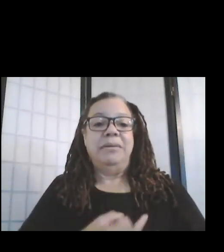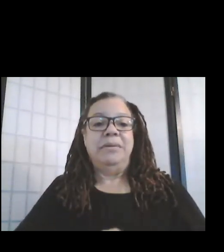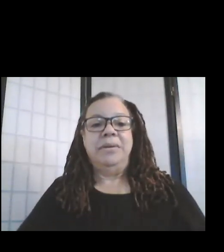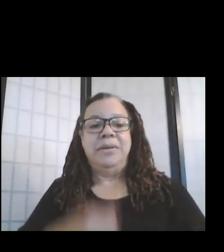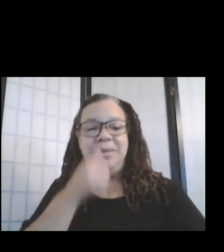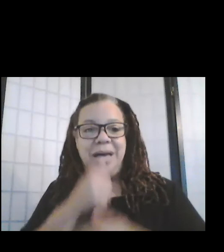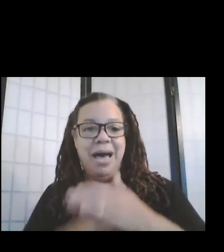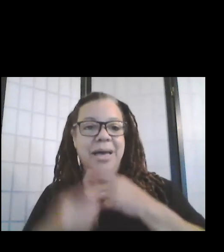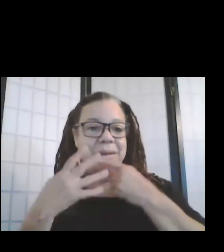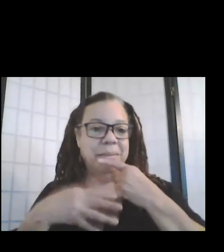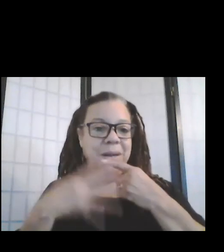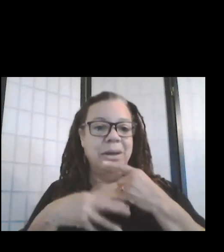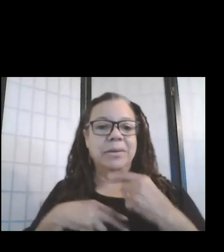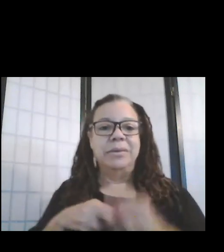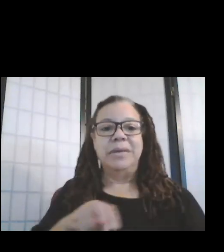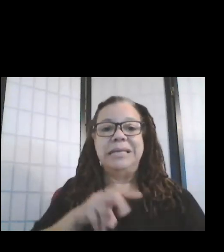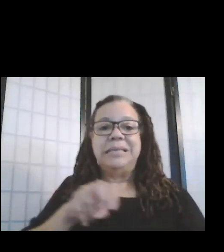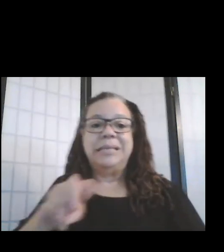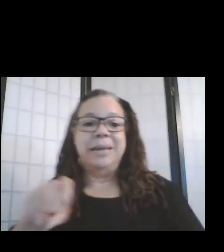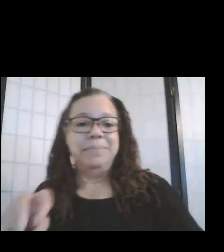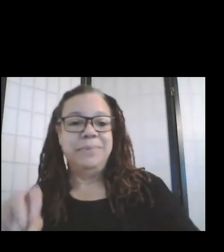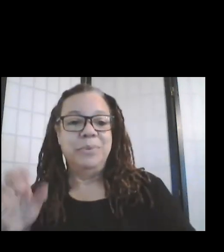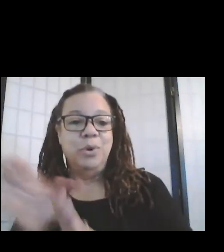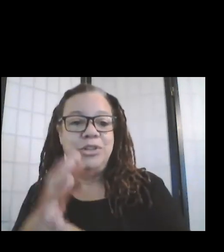bloodstains, he stepped toward the waiting room door.